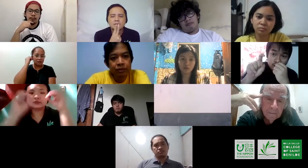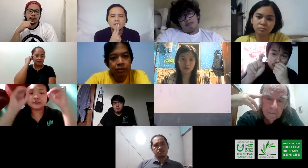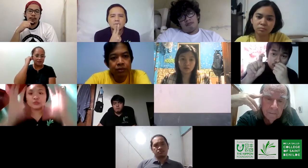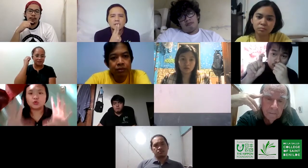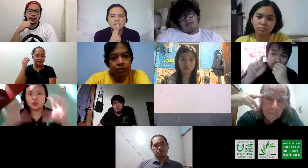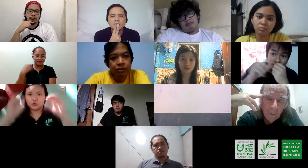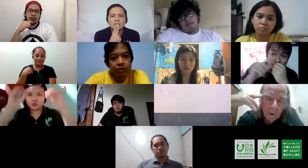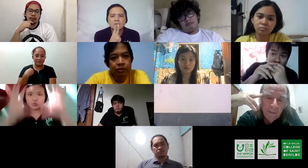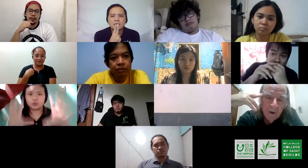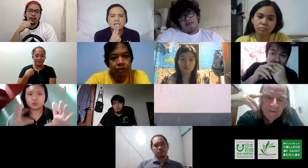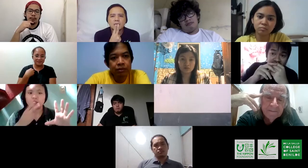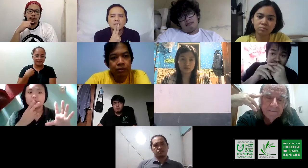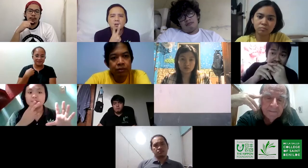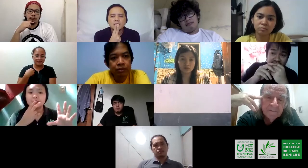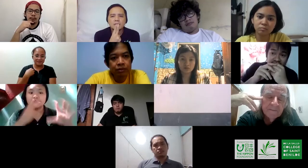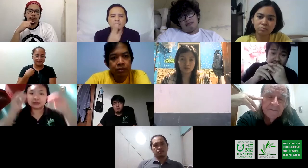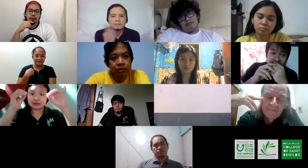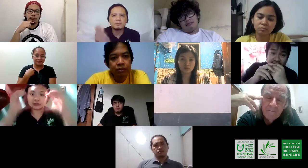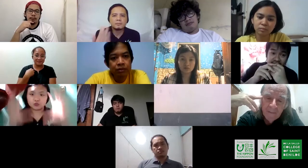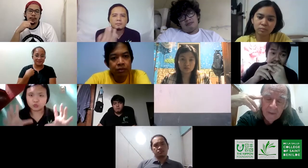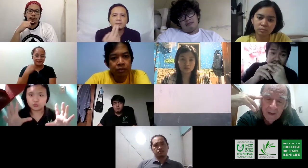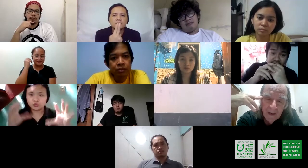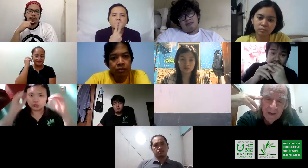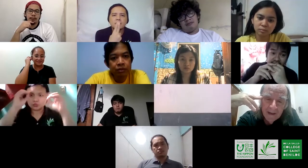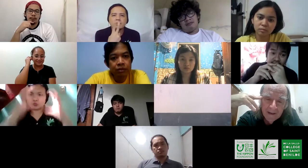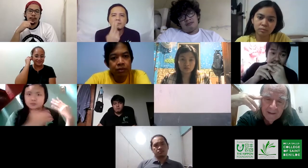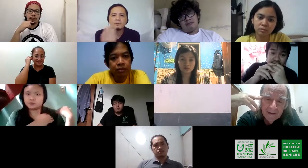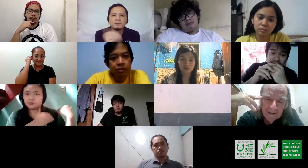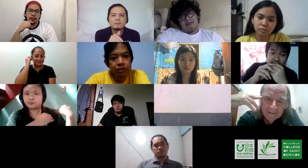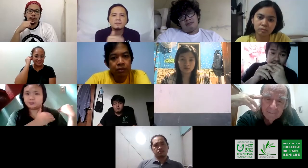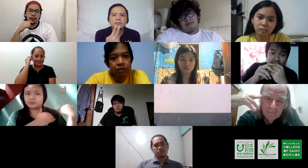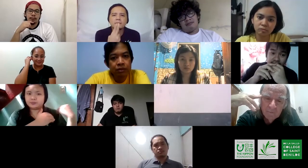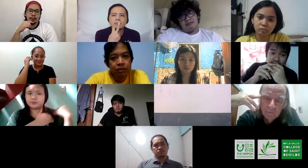Mm-hmm. Okay, Marvin.